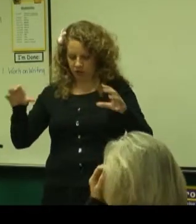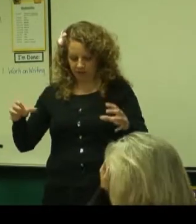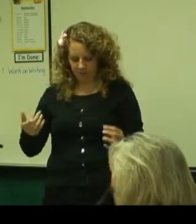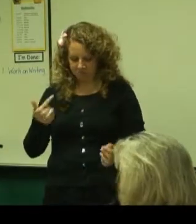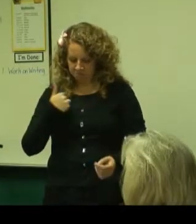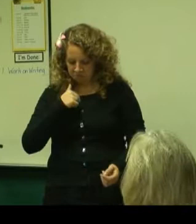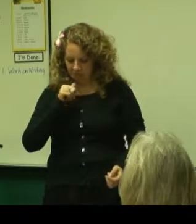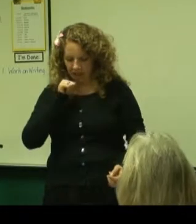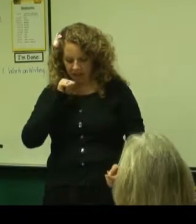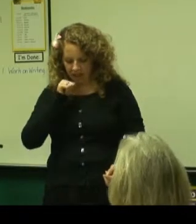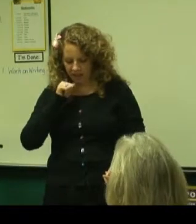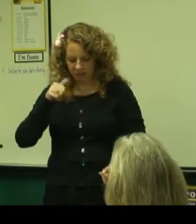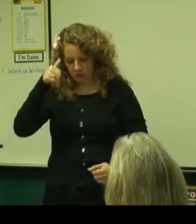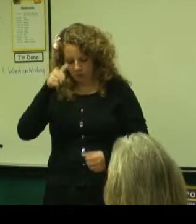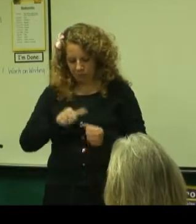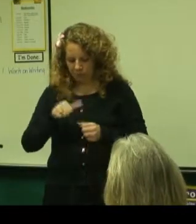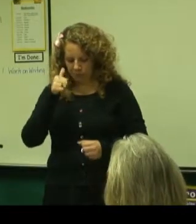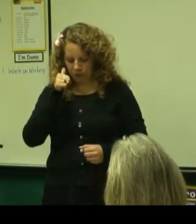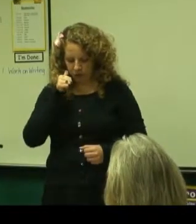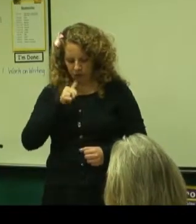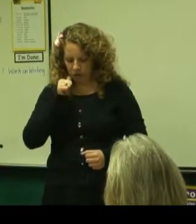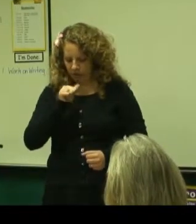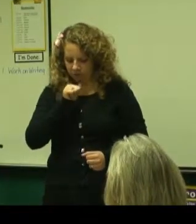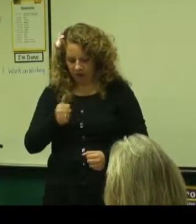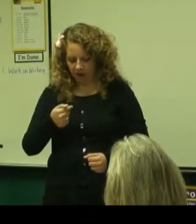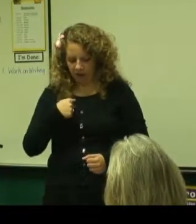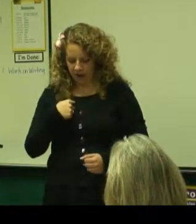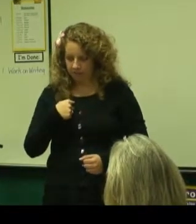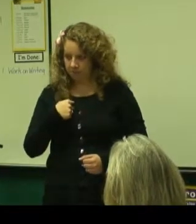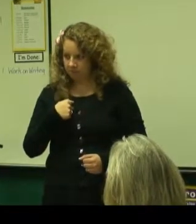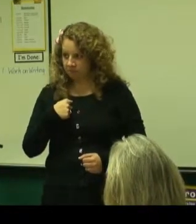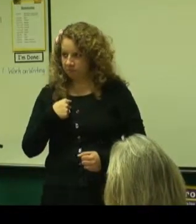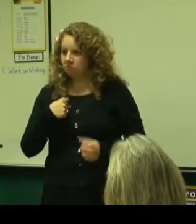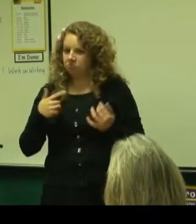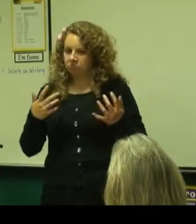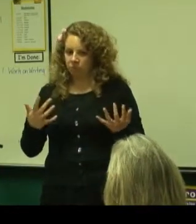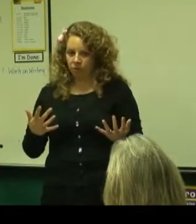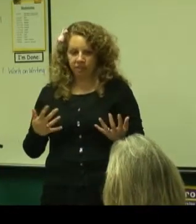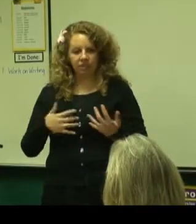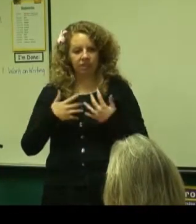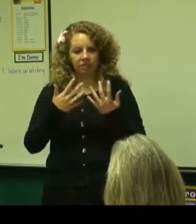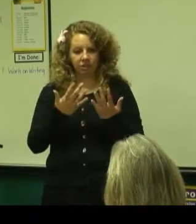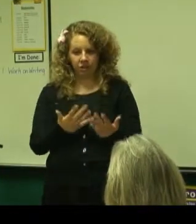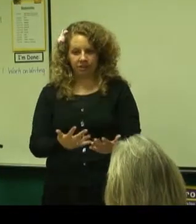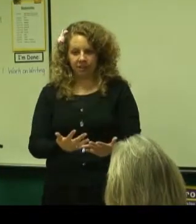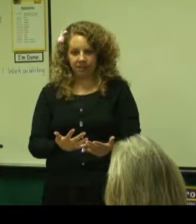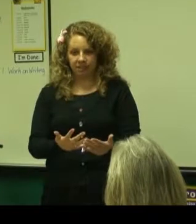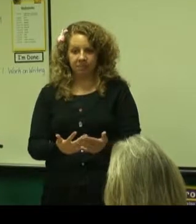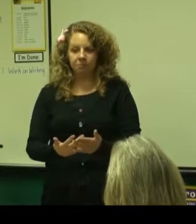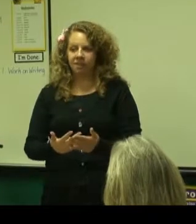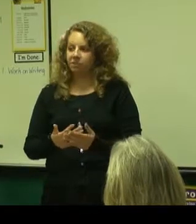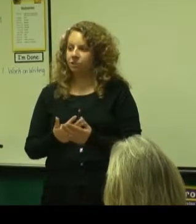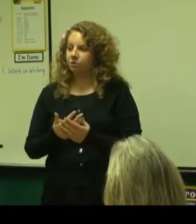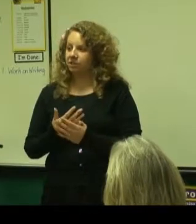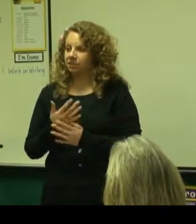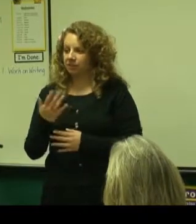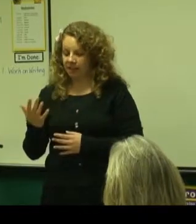of it. I remember girl, not I. So that's fine, it's a good sentence. But if you're using the